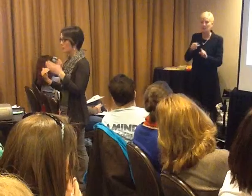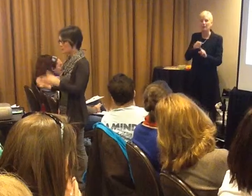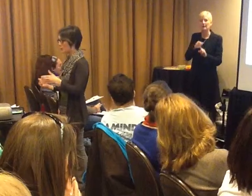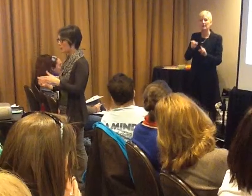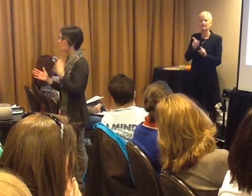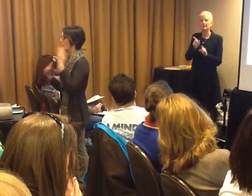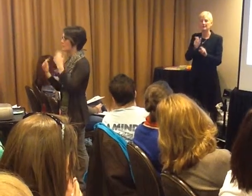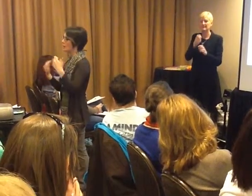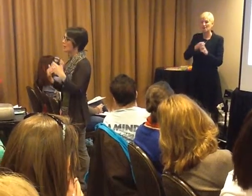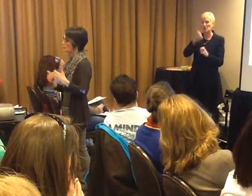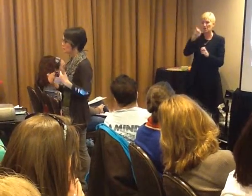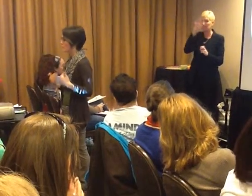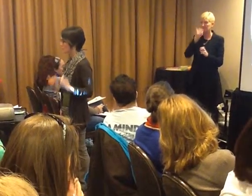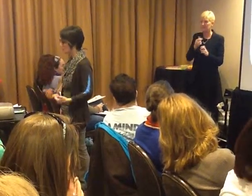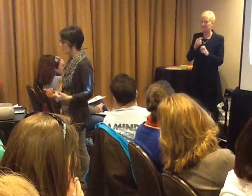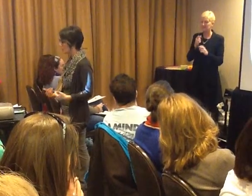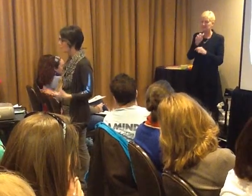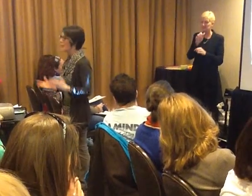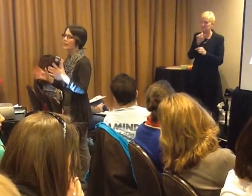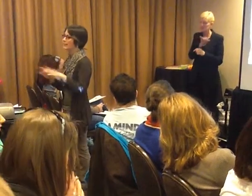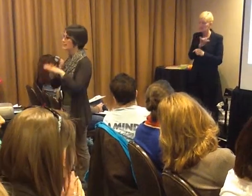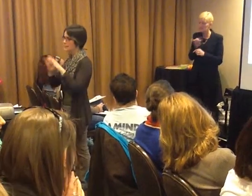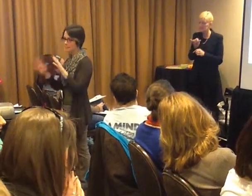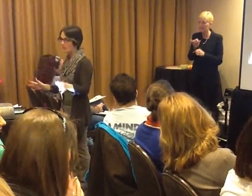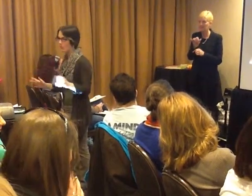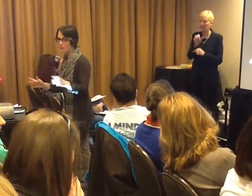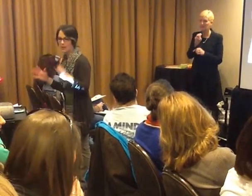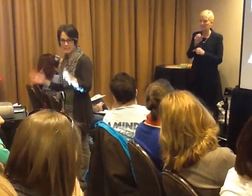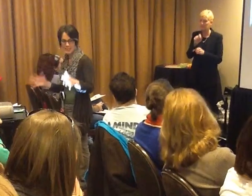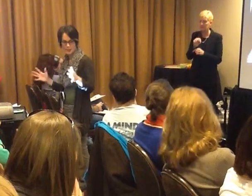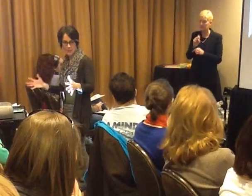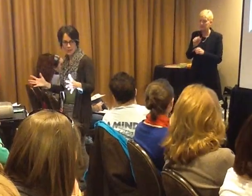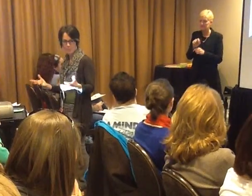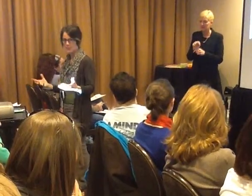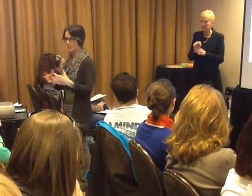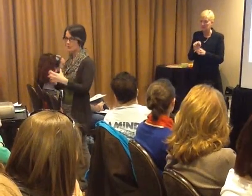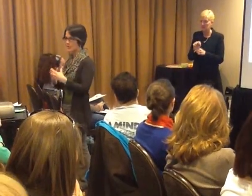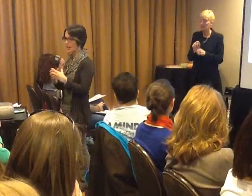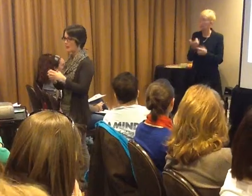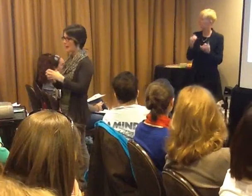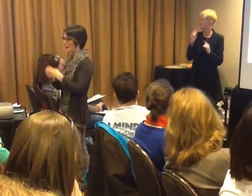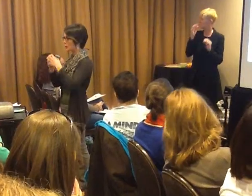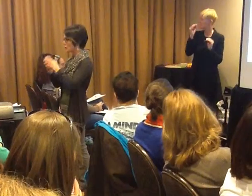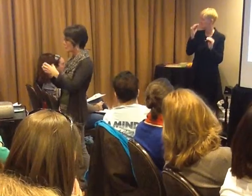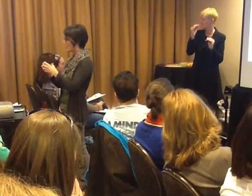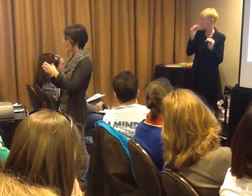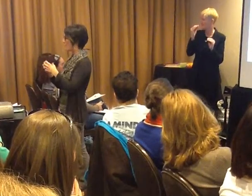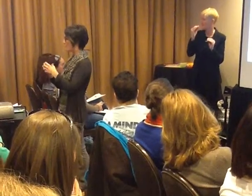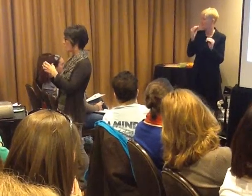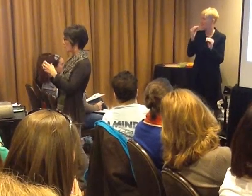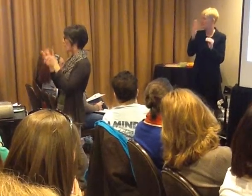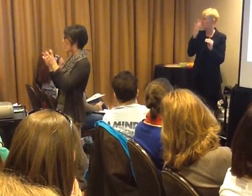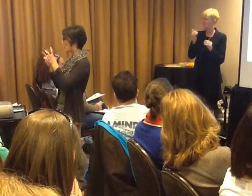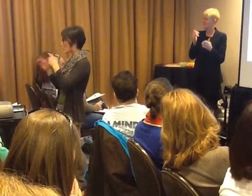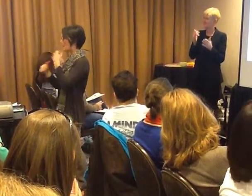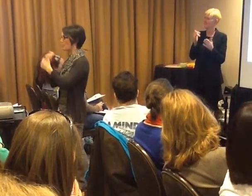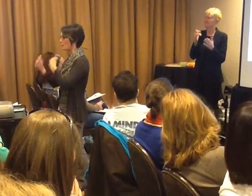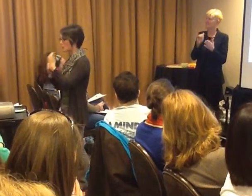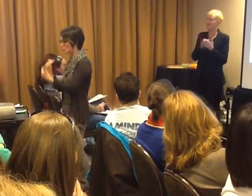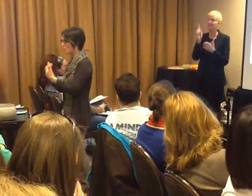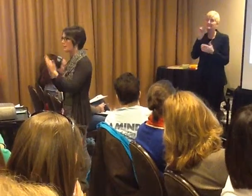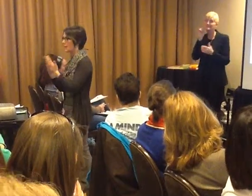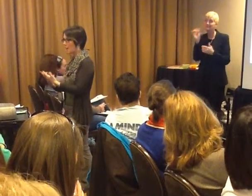little bit more difficult because they are so similar. That doesn't mean we don't want to teach them that, because of course having that unit and having that rhyming